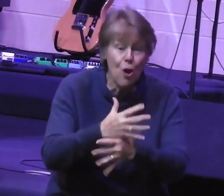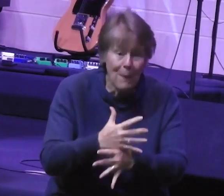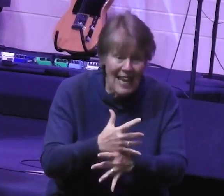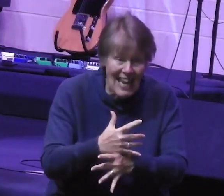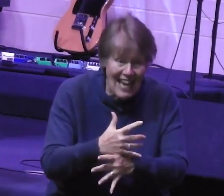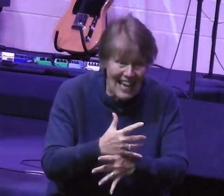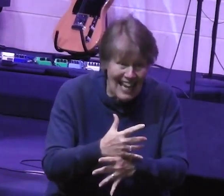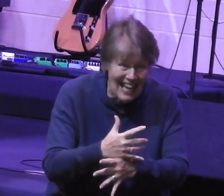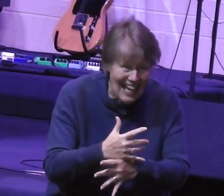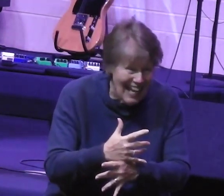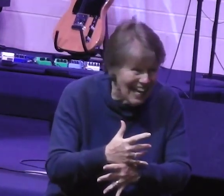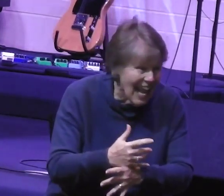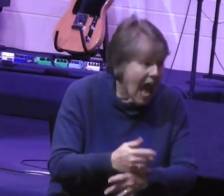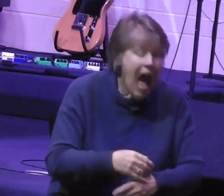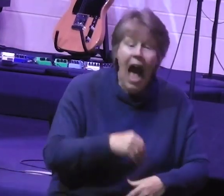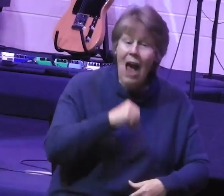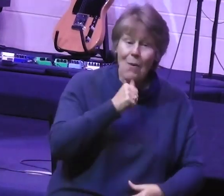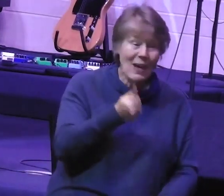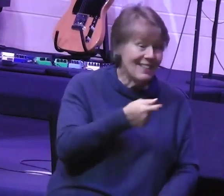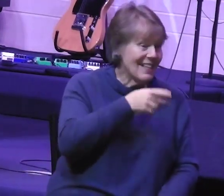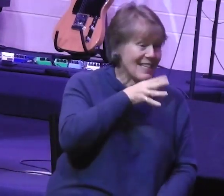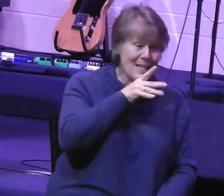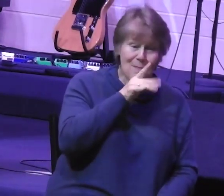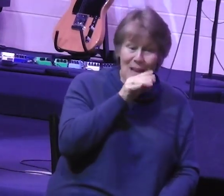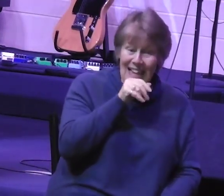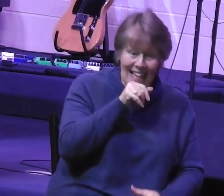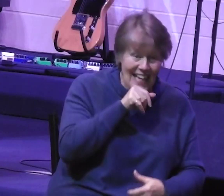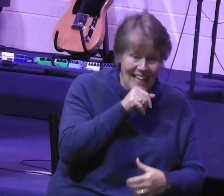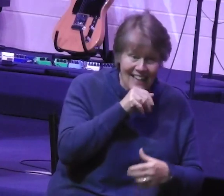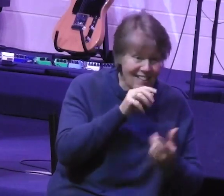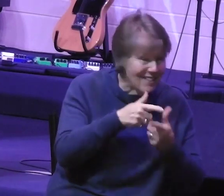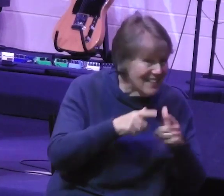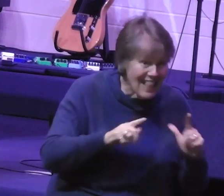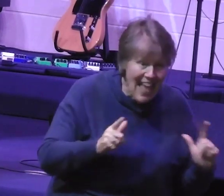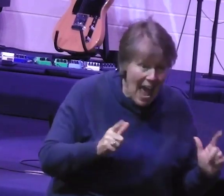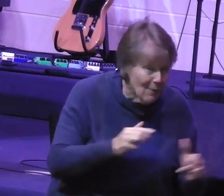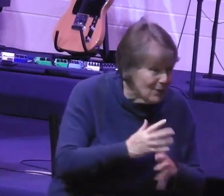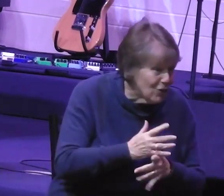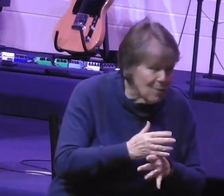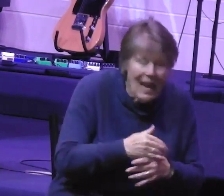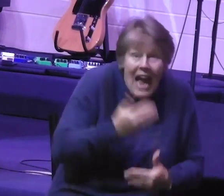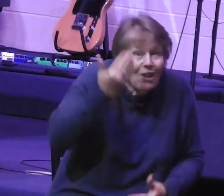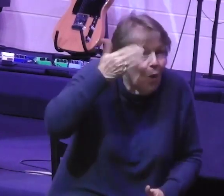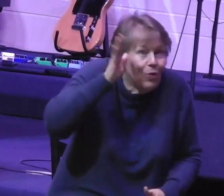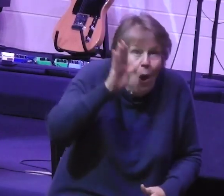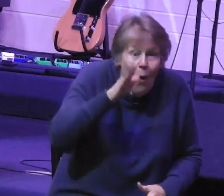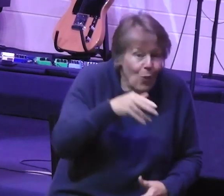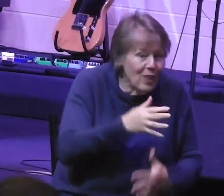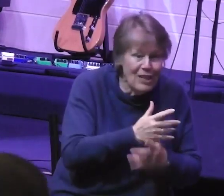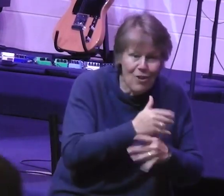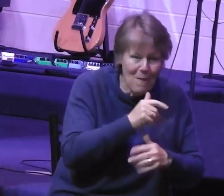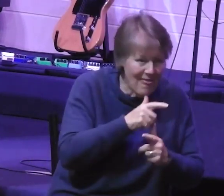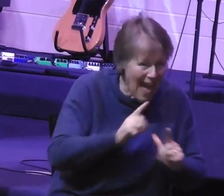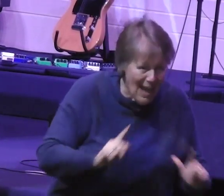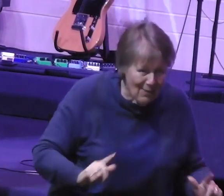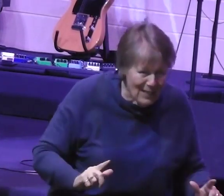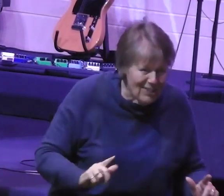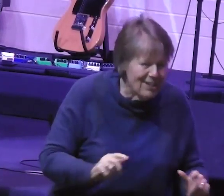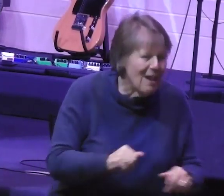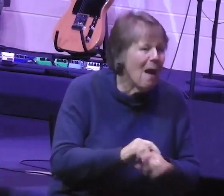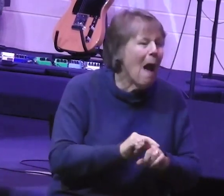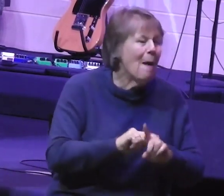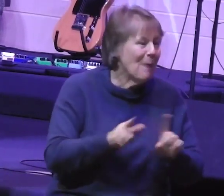I don't think I was speaking German. I don't speak German. I didn't speak German. But as